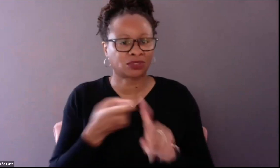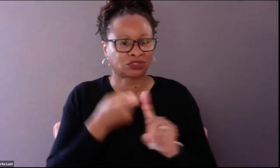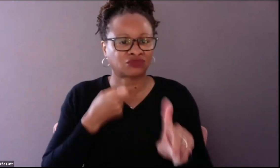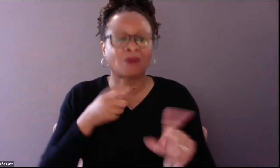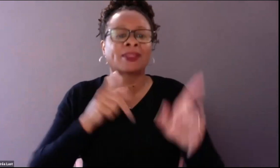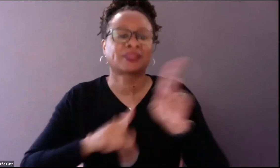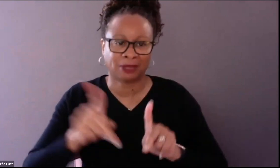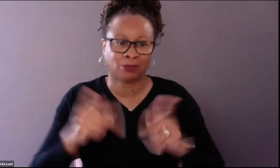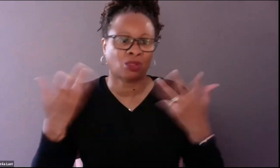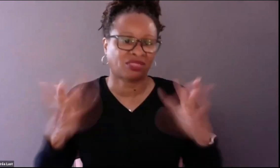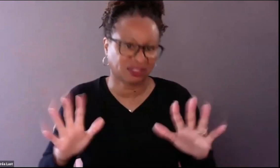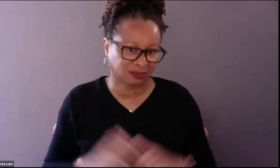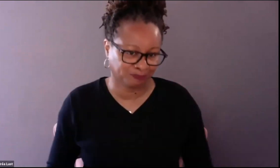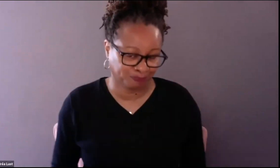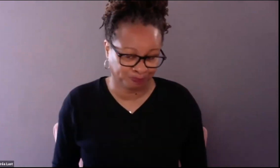people on.